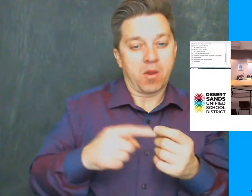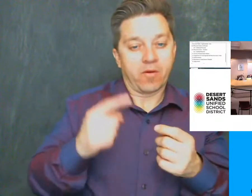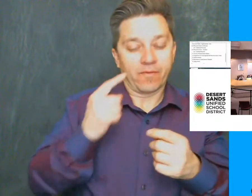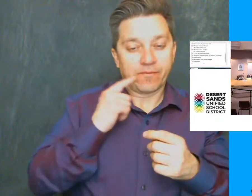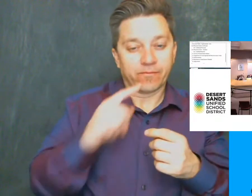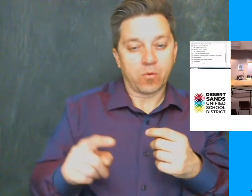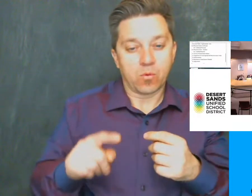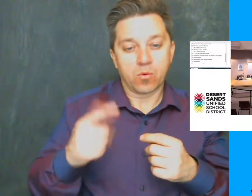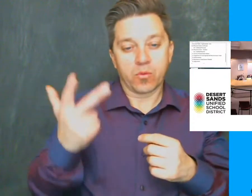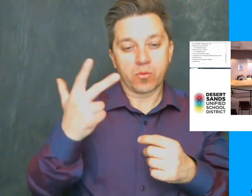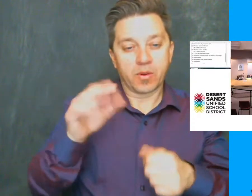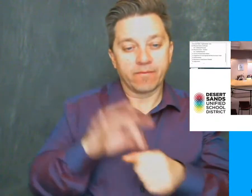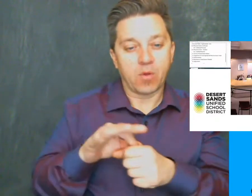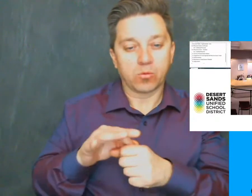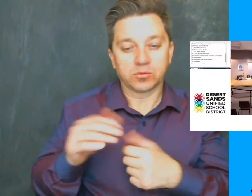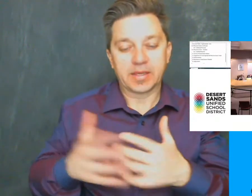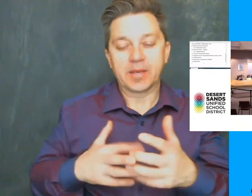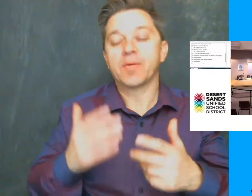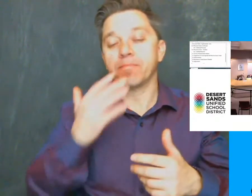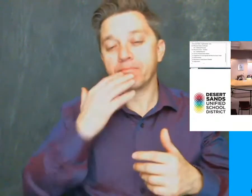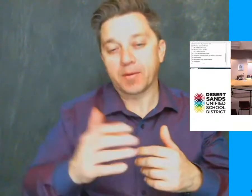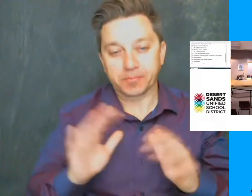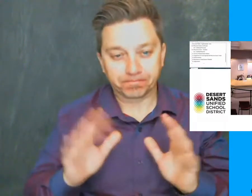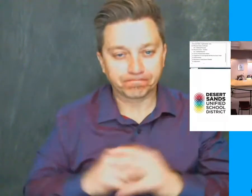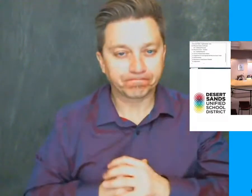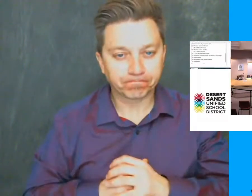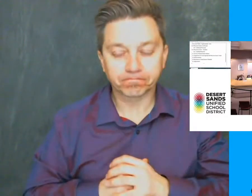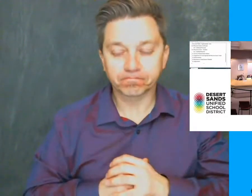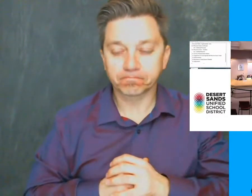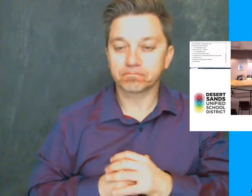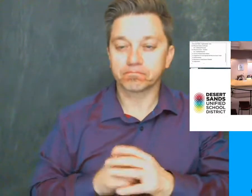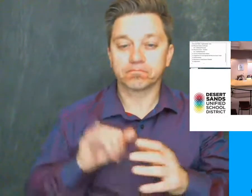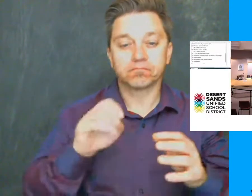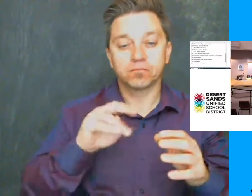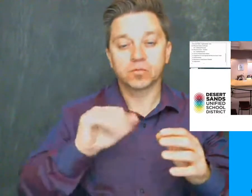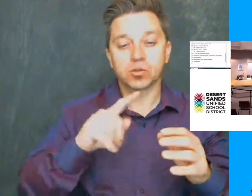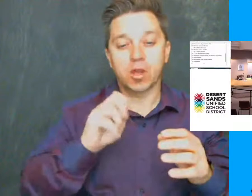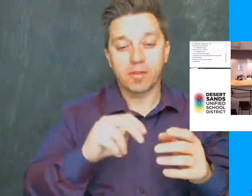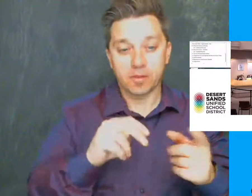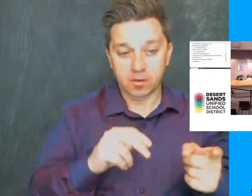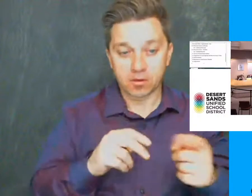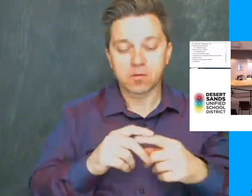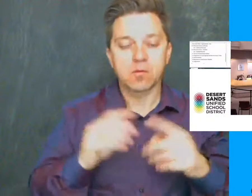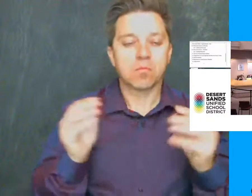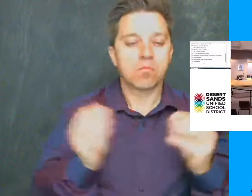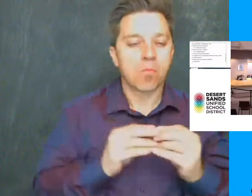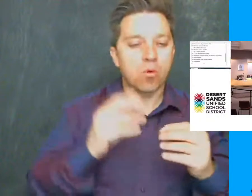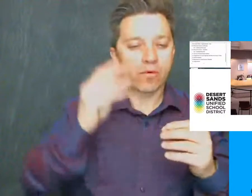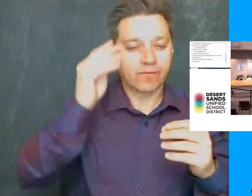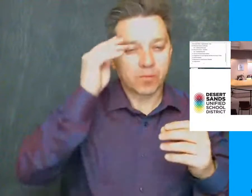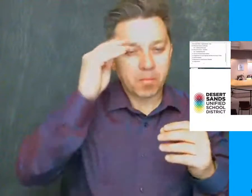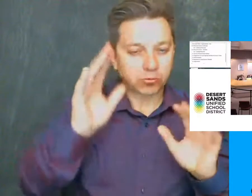3 votes. Anyway, thank you. Jonathan. Yeah, it's more informational.